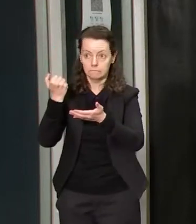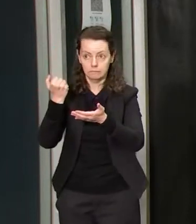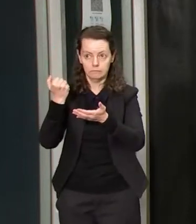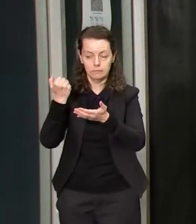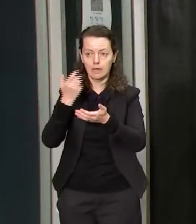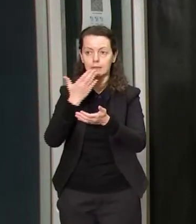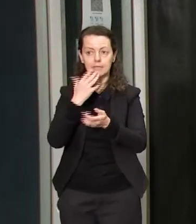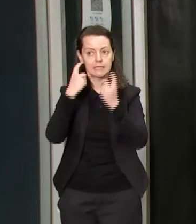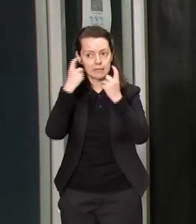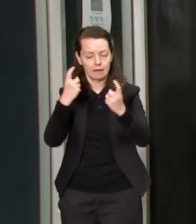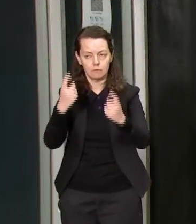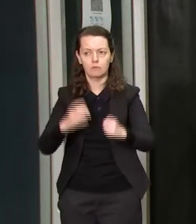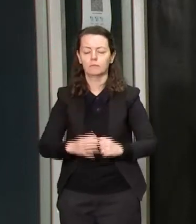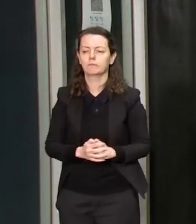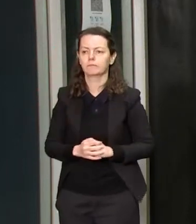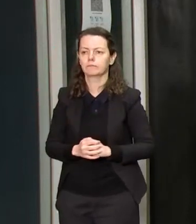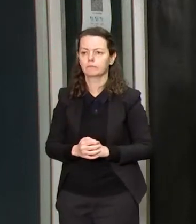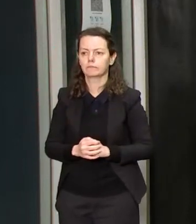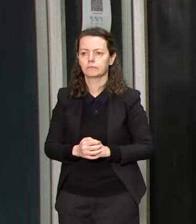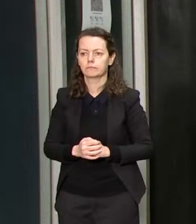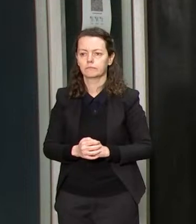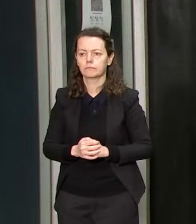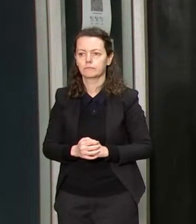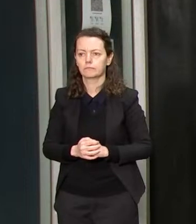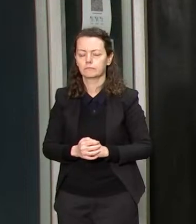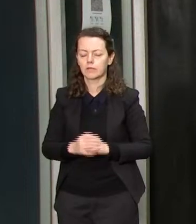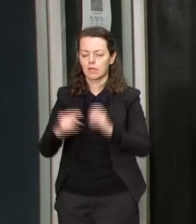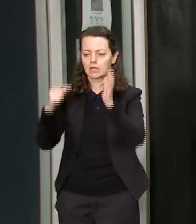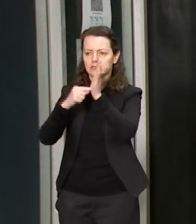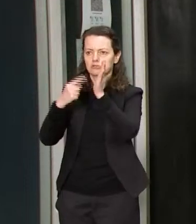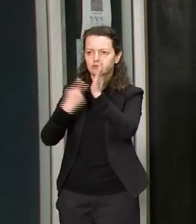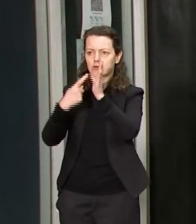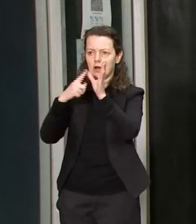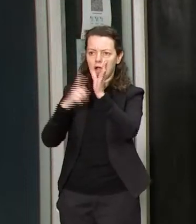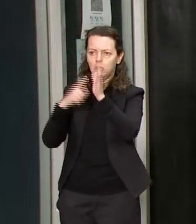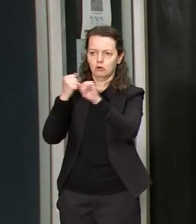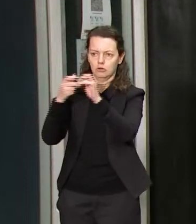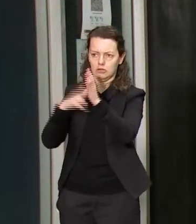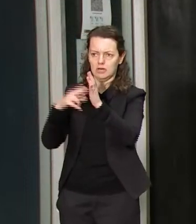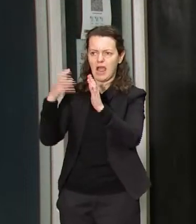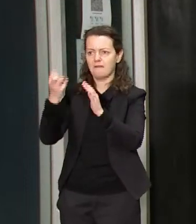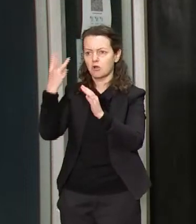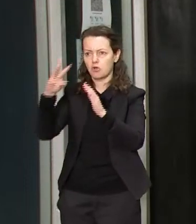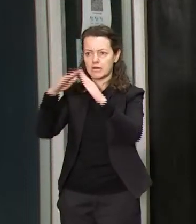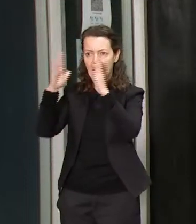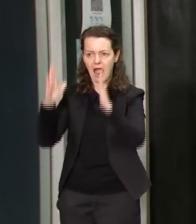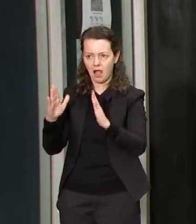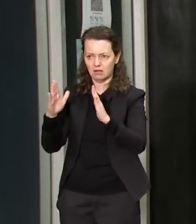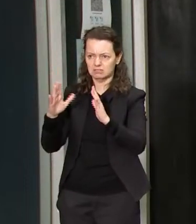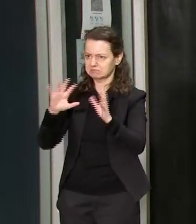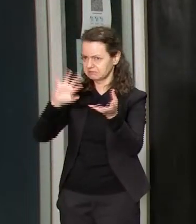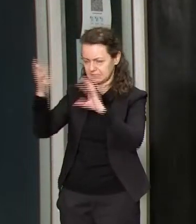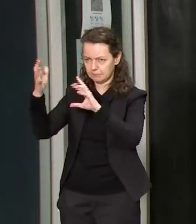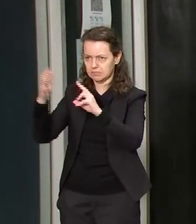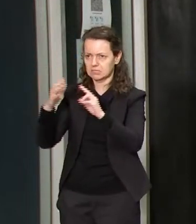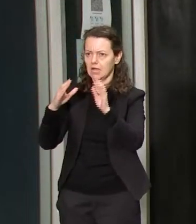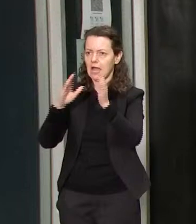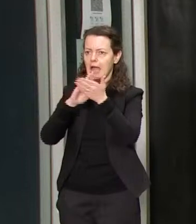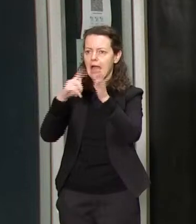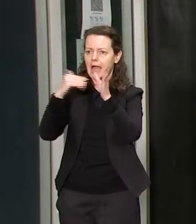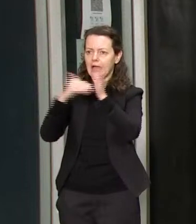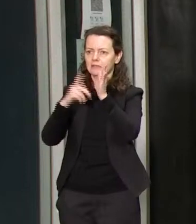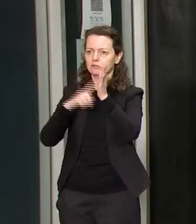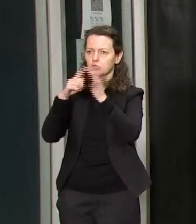yesterday, we saw 30 homes impacted around Traralgon, homes around Hazelwood and also around Maffra